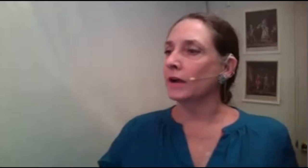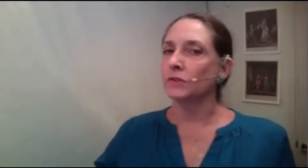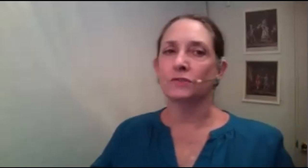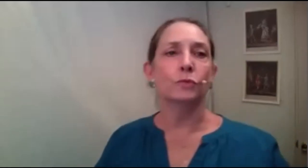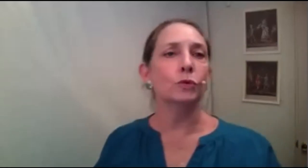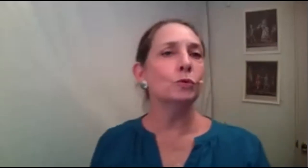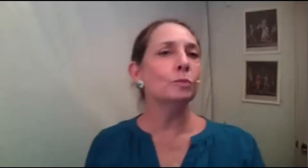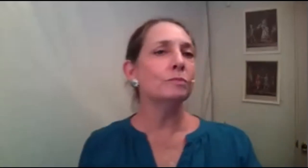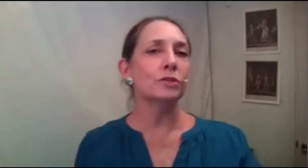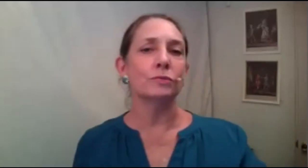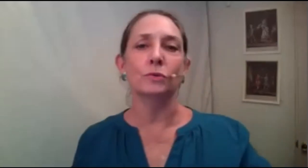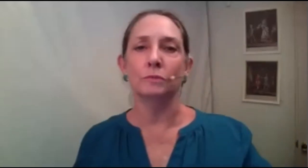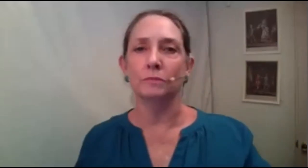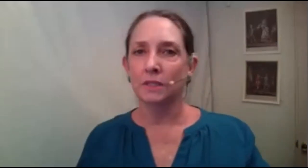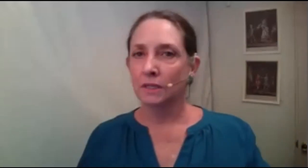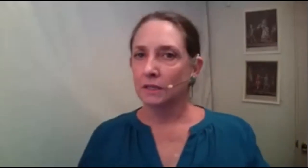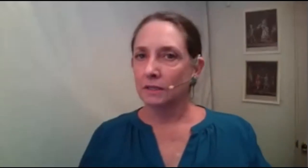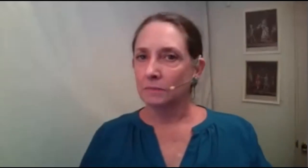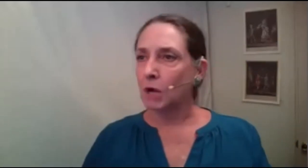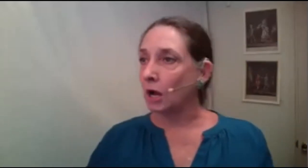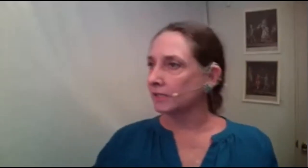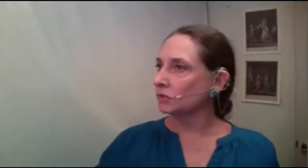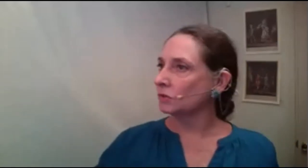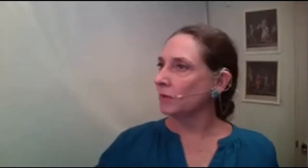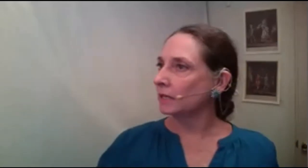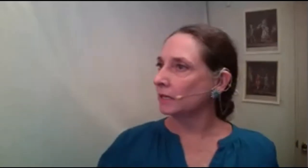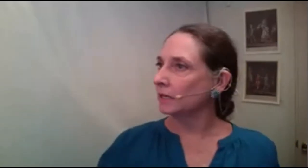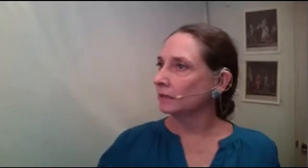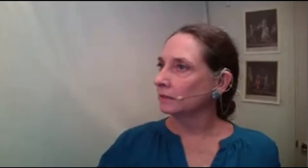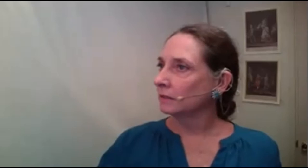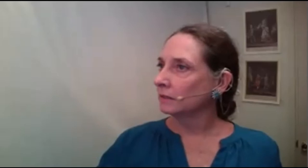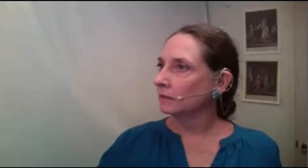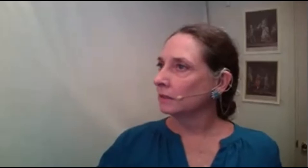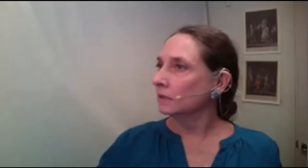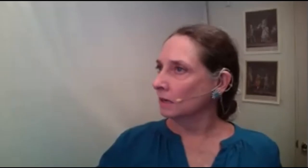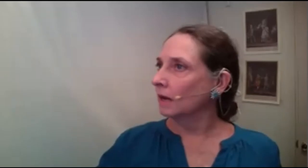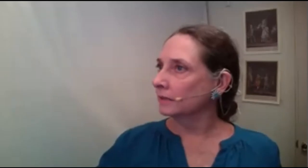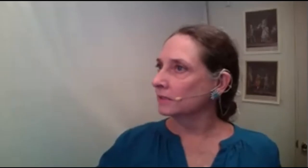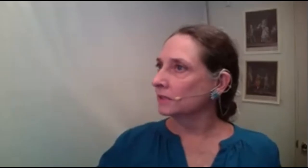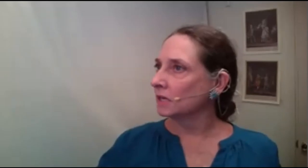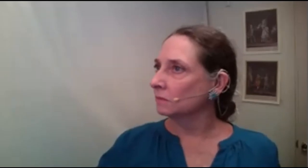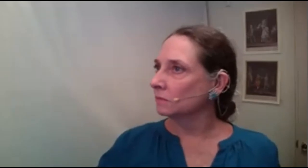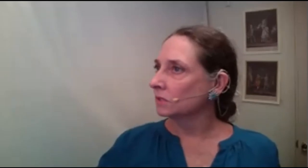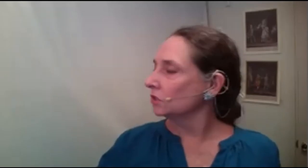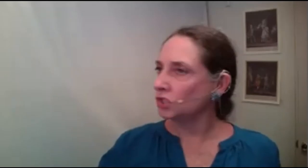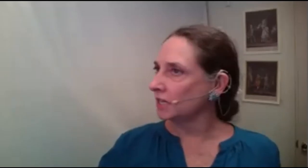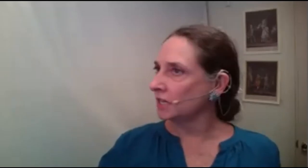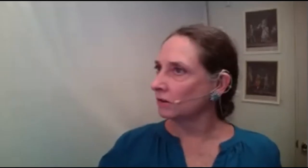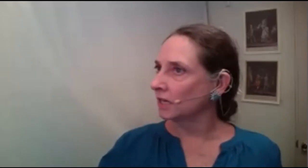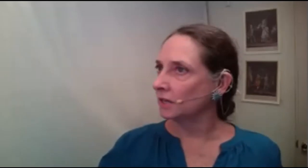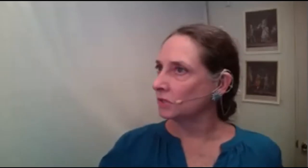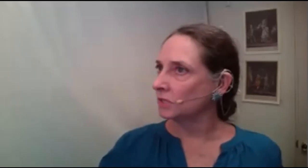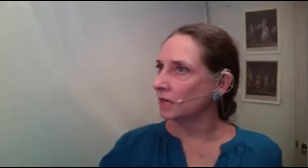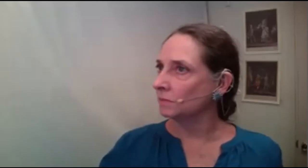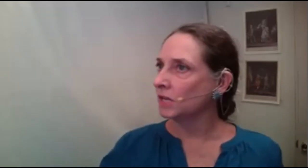through the house from room to room, pausing dramatically, nodding sometimes, shaking her